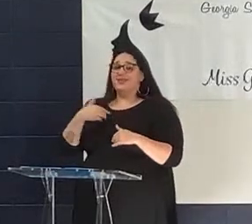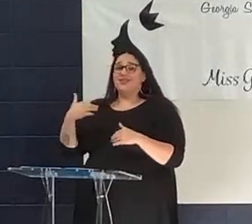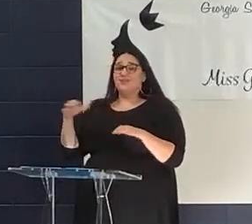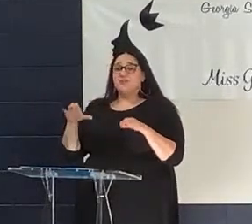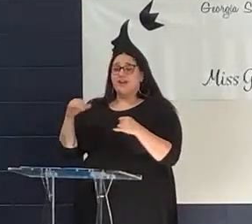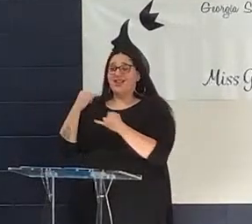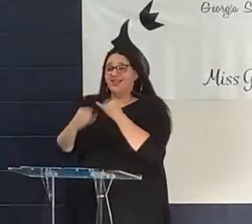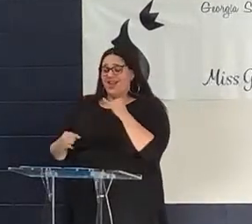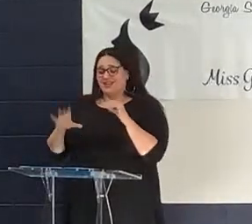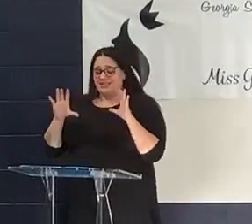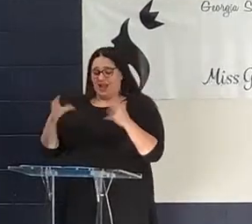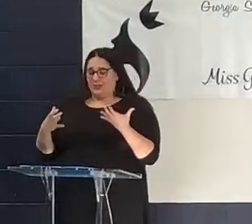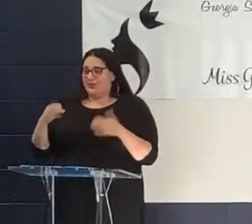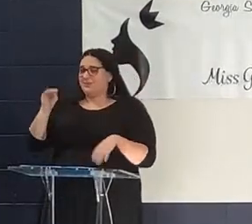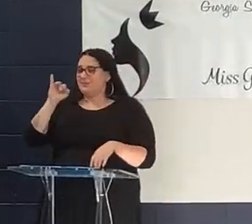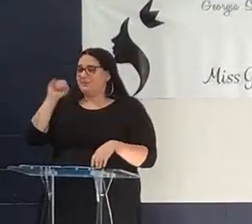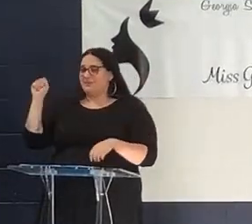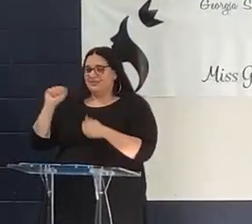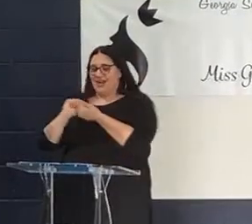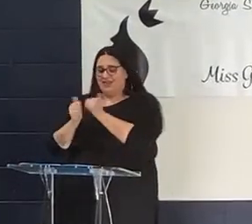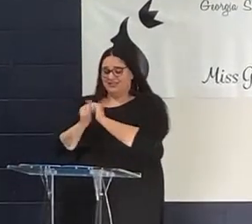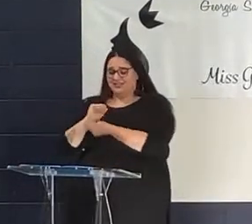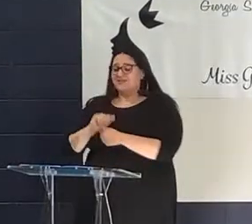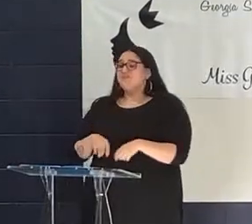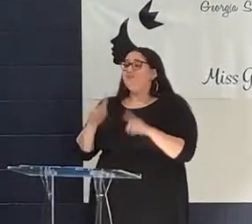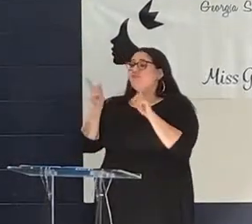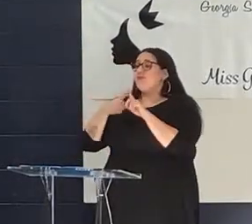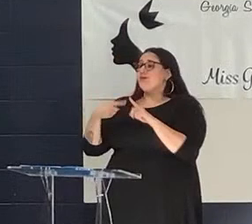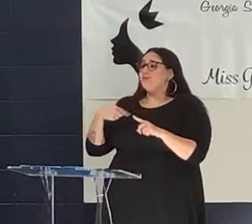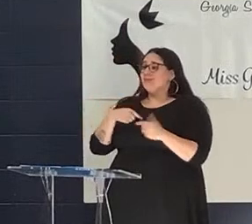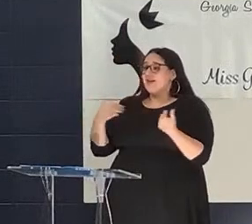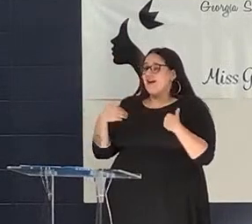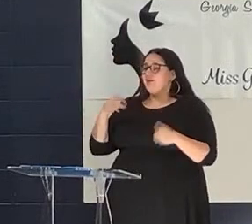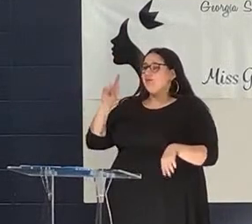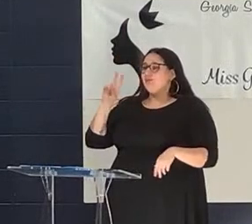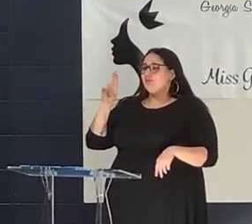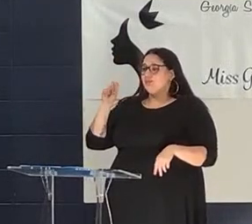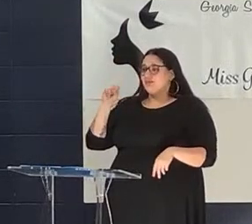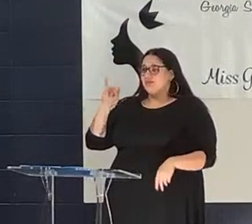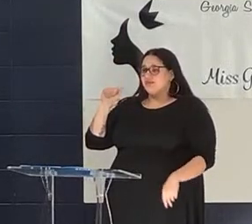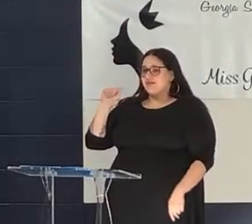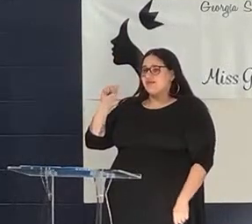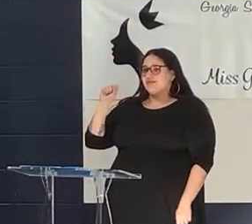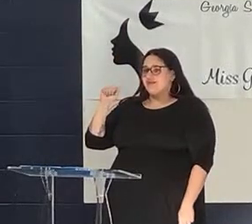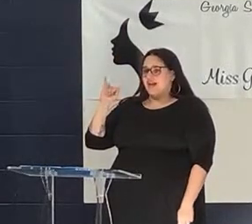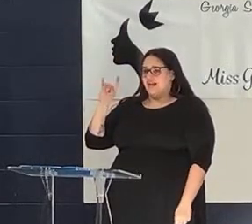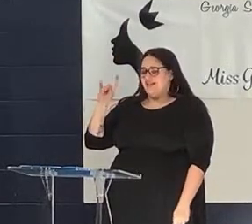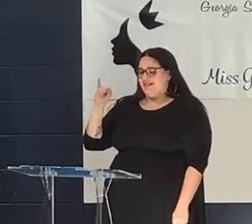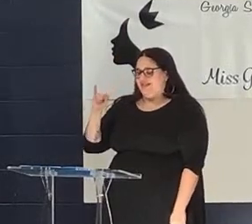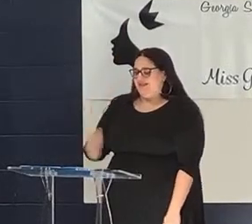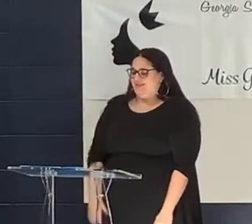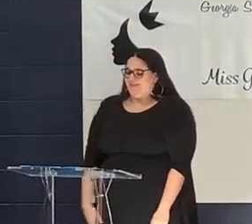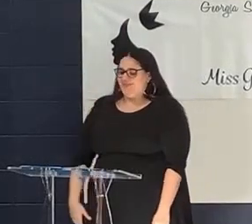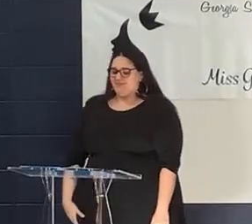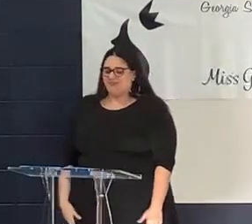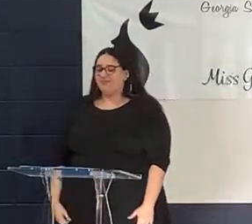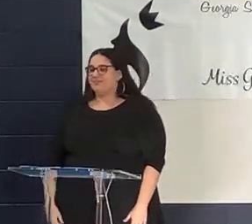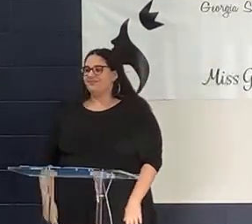Beautiful. Now we're on to our last category, which is the Miss GSD category. Our first contestant is